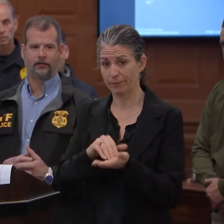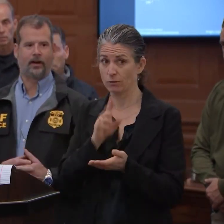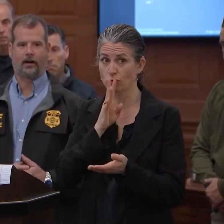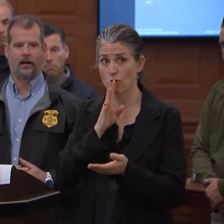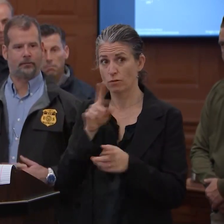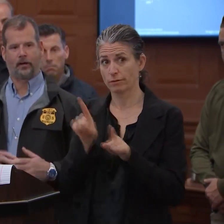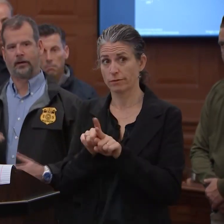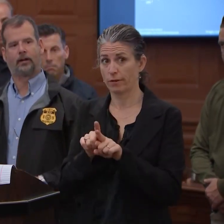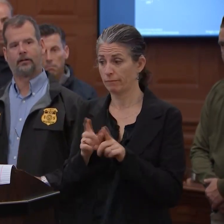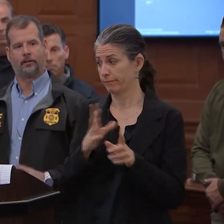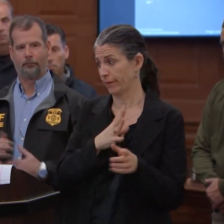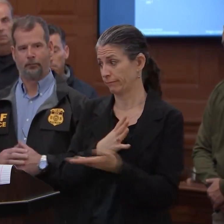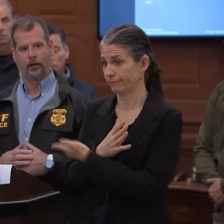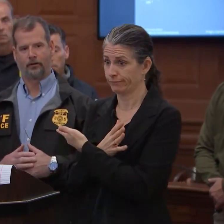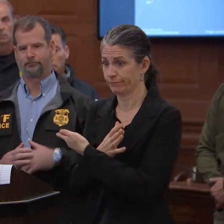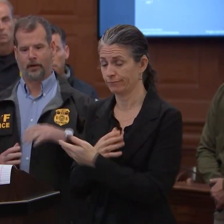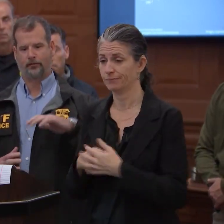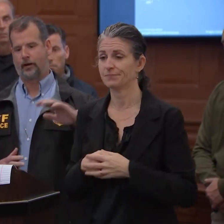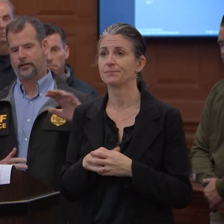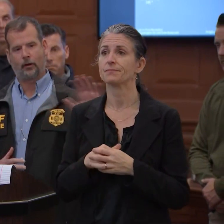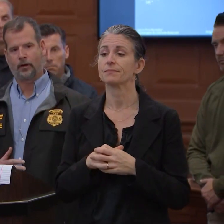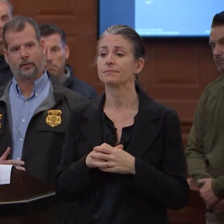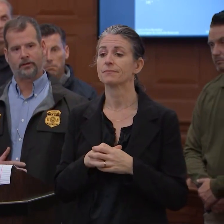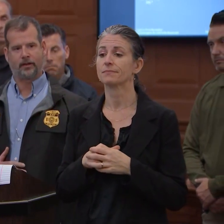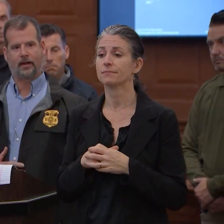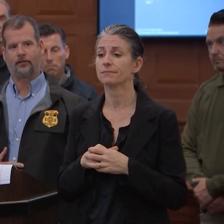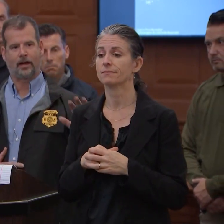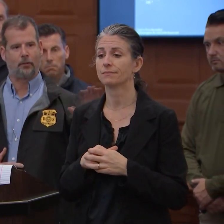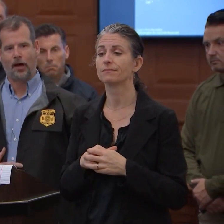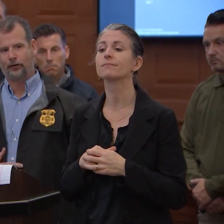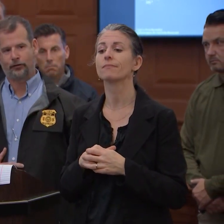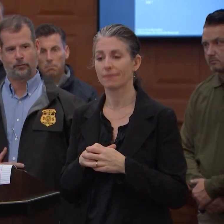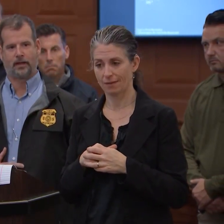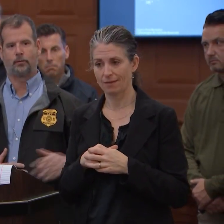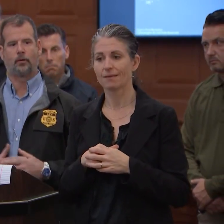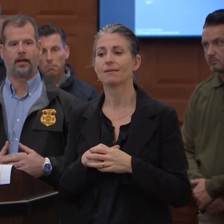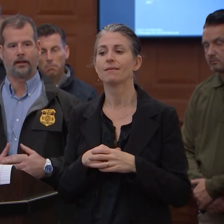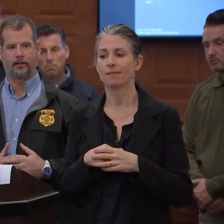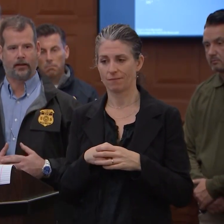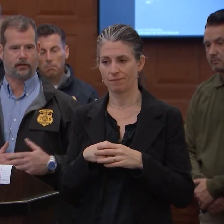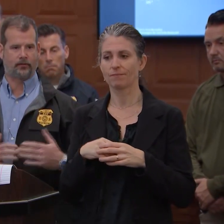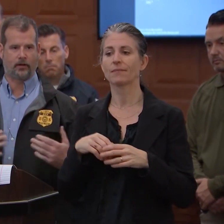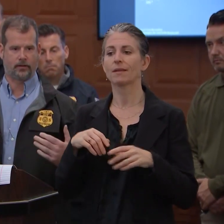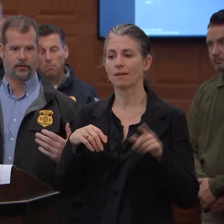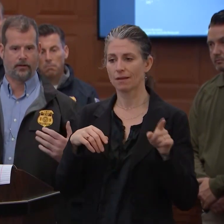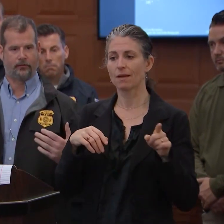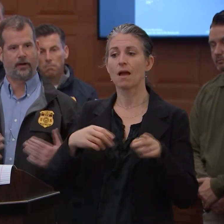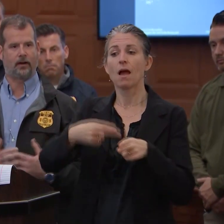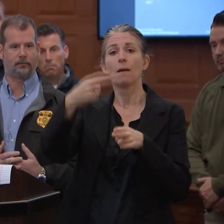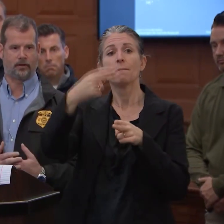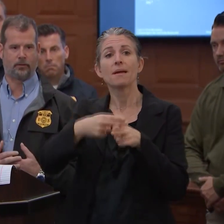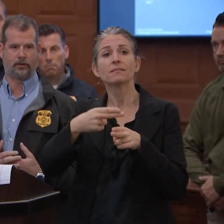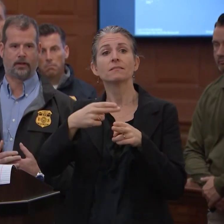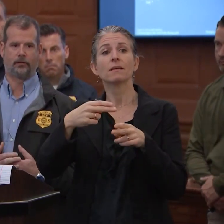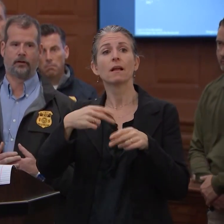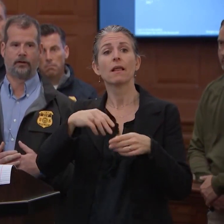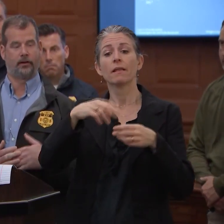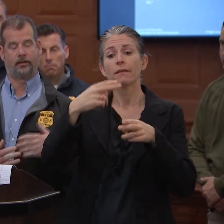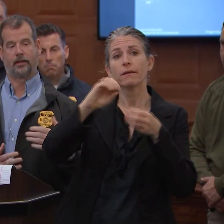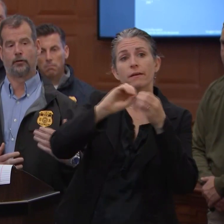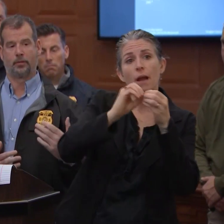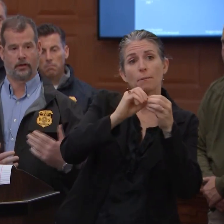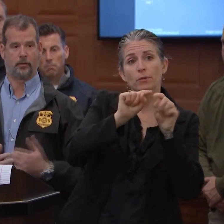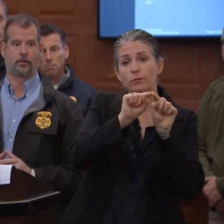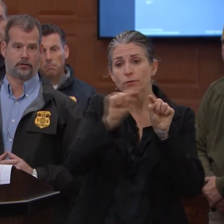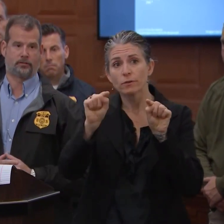as the firearms, as far as I don't want to misidentify models or makes, but what I can tell you as far as the firearms that have been recovered,